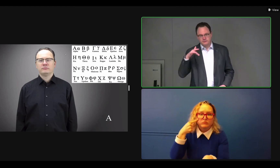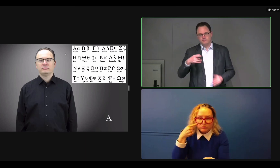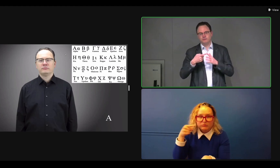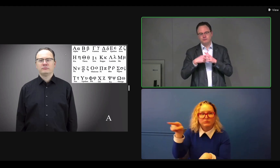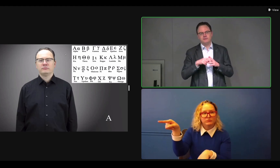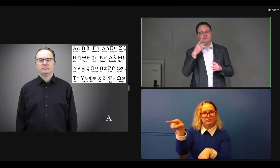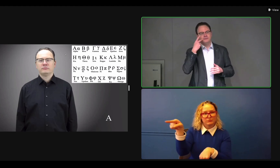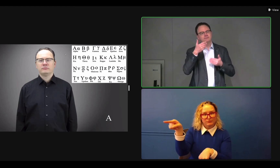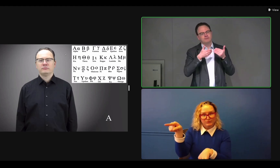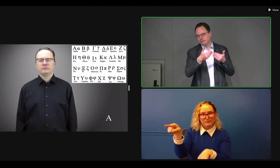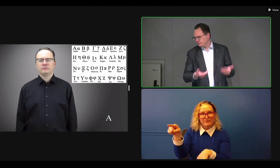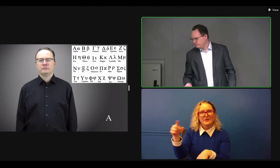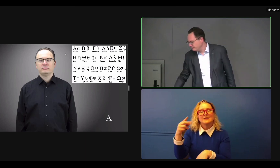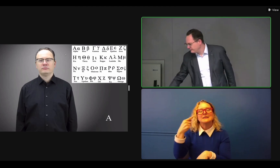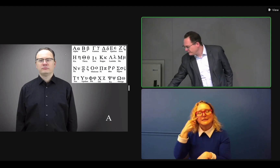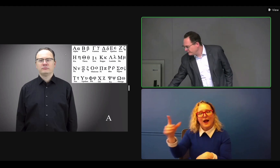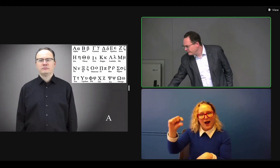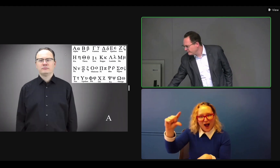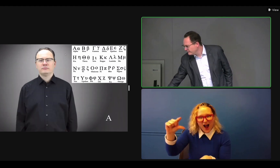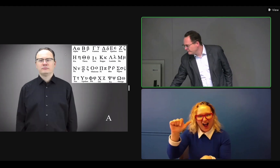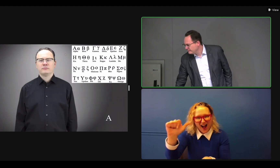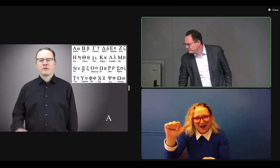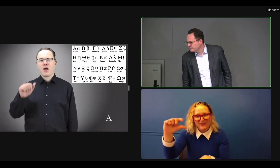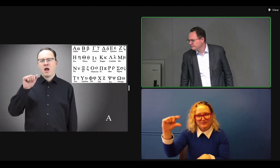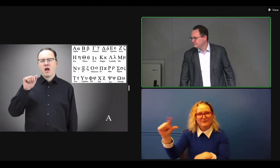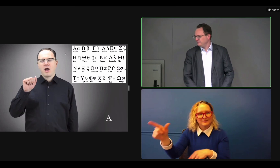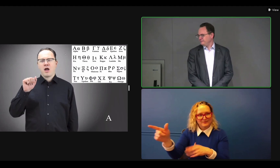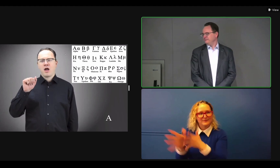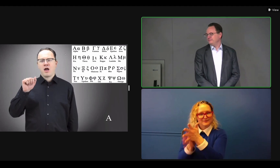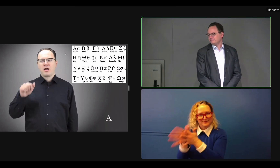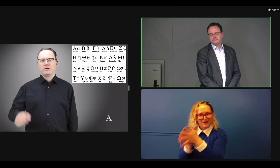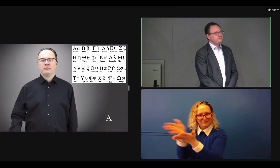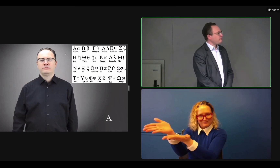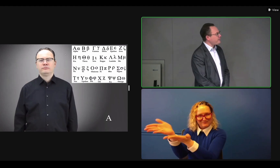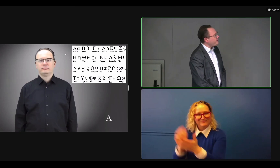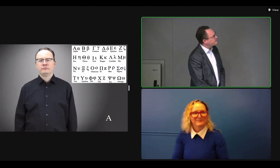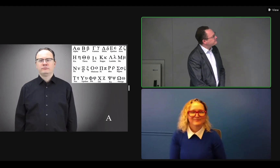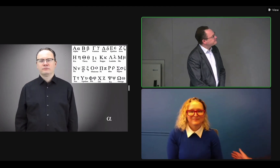the letter at the bottom right-hand corner of the screen that is meant to be signed.